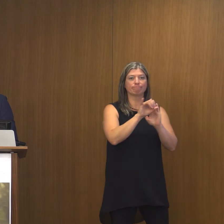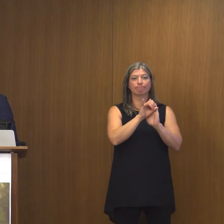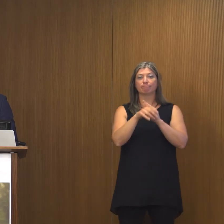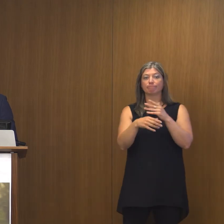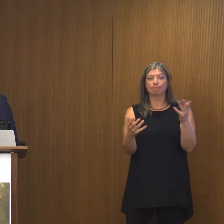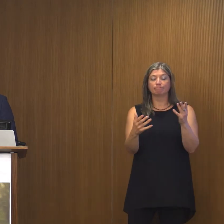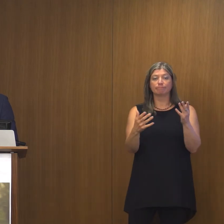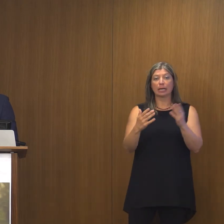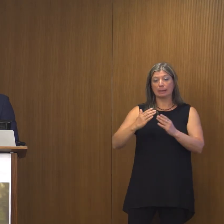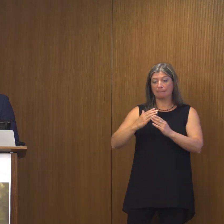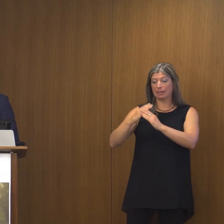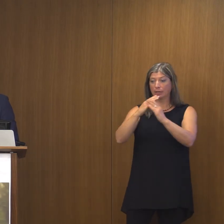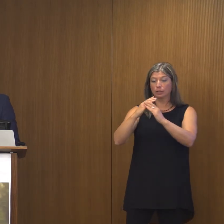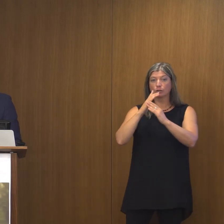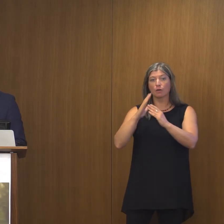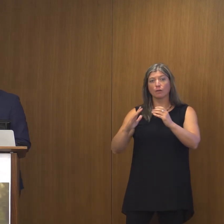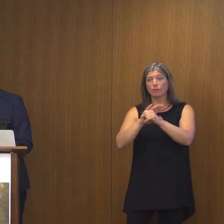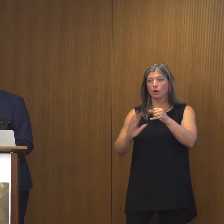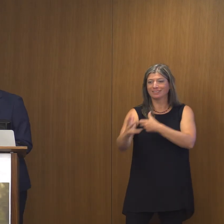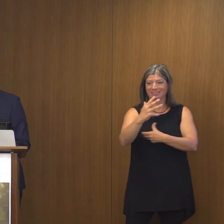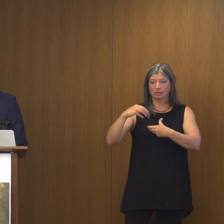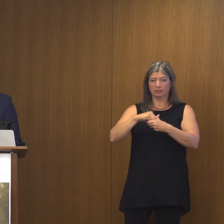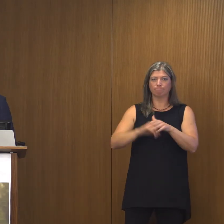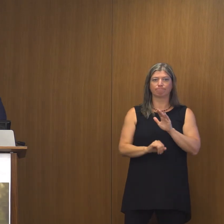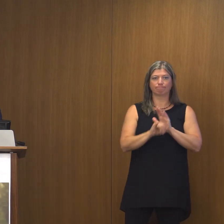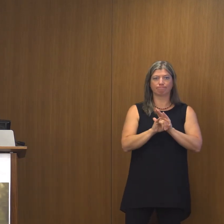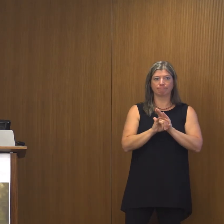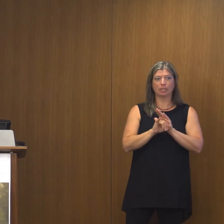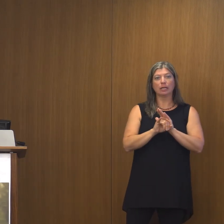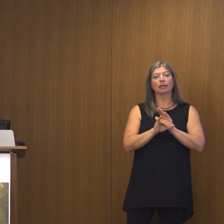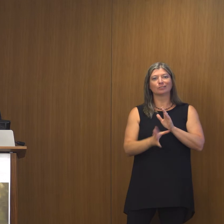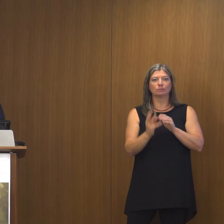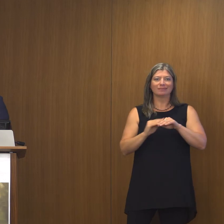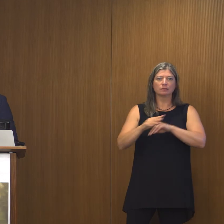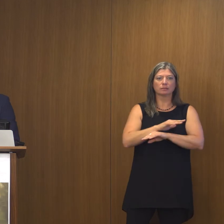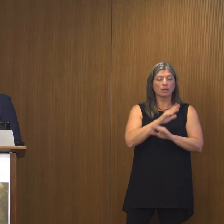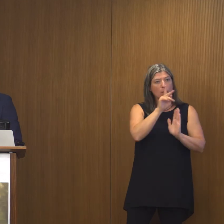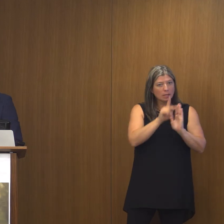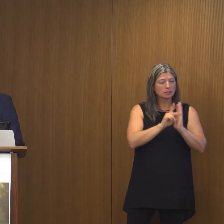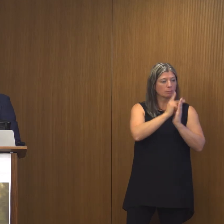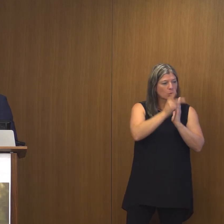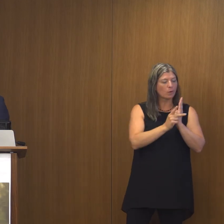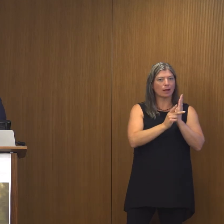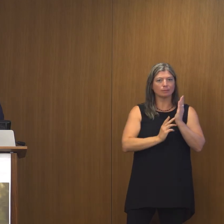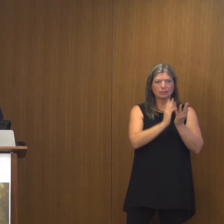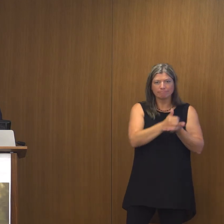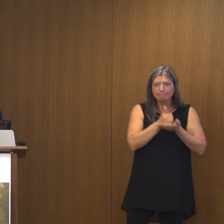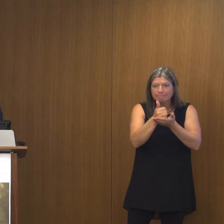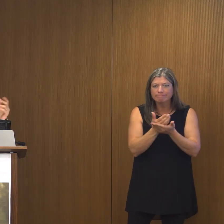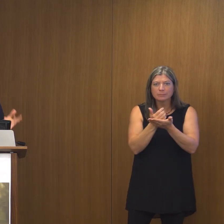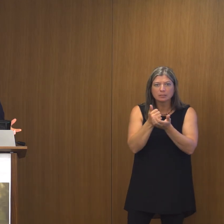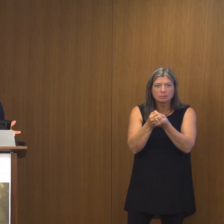measure the barriers to full inclusion to develop policies, programs, and interventions. So that was the issue. So you're